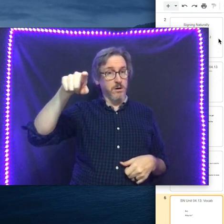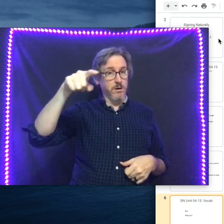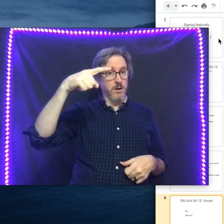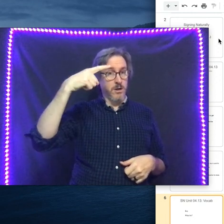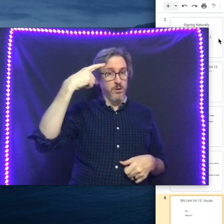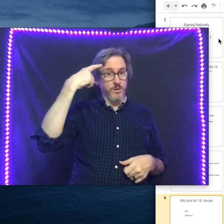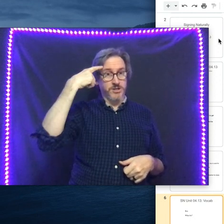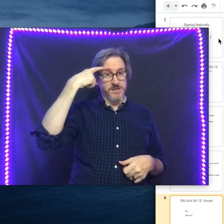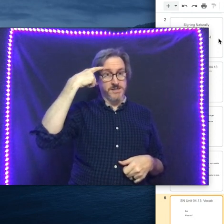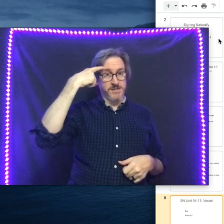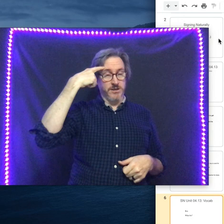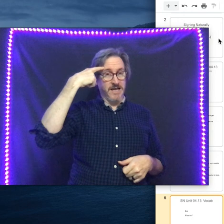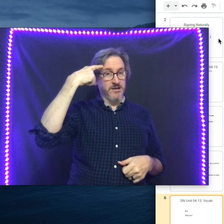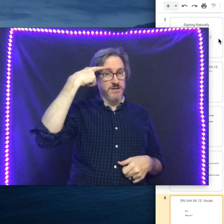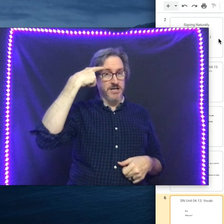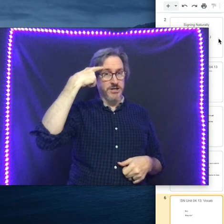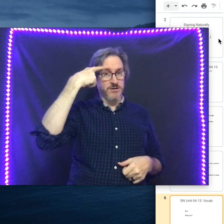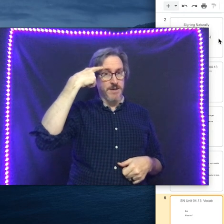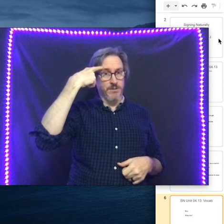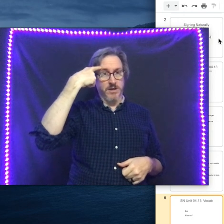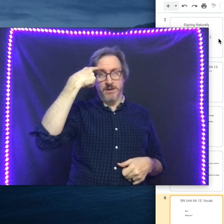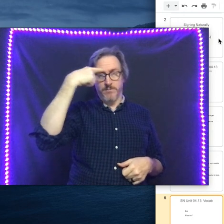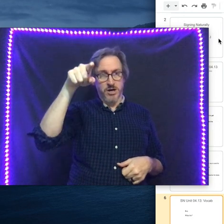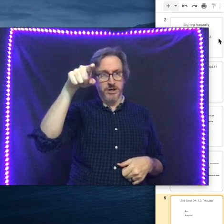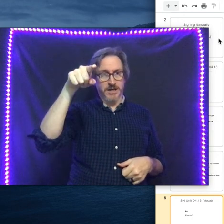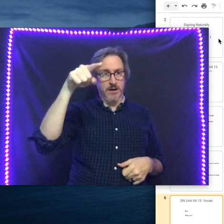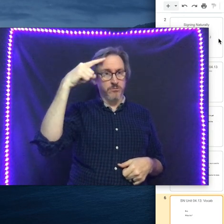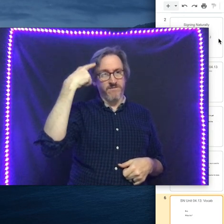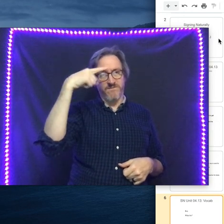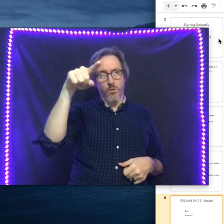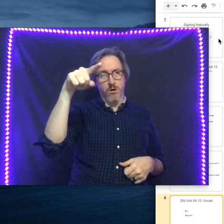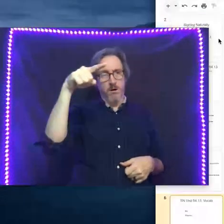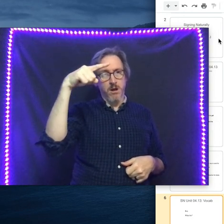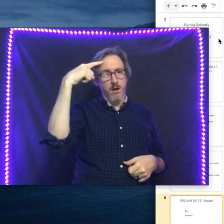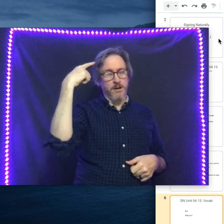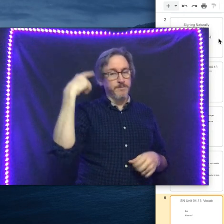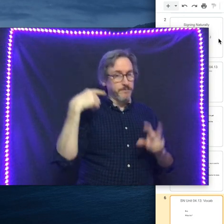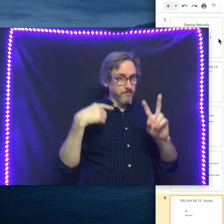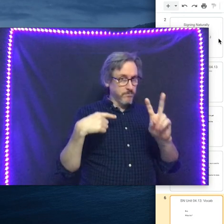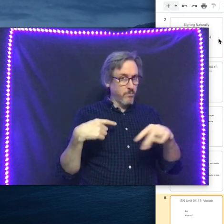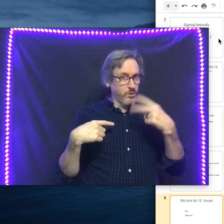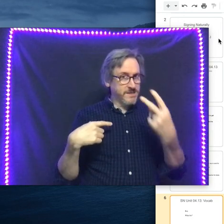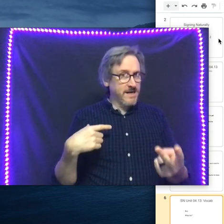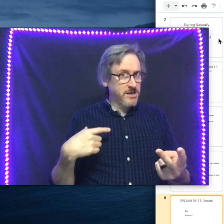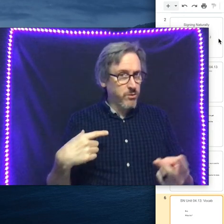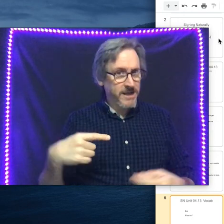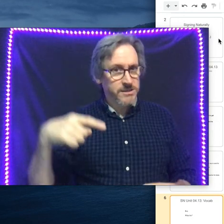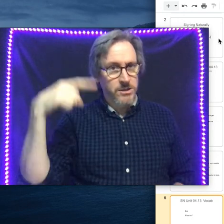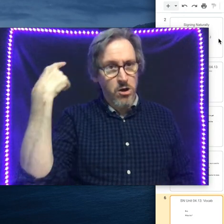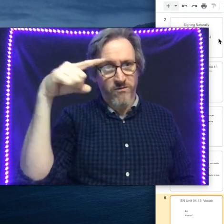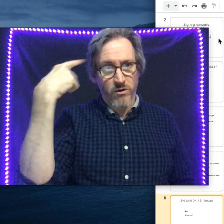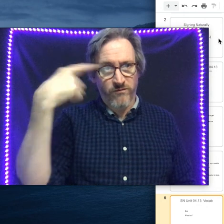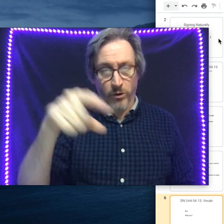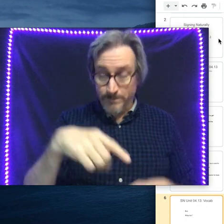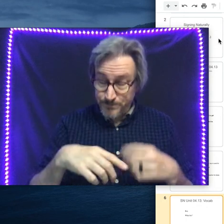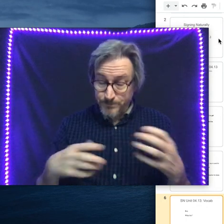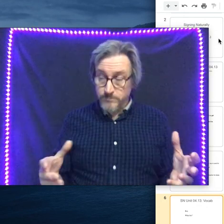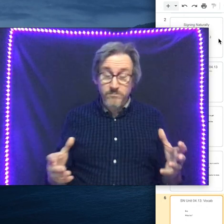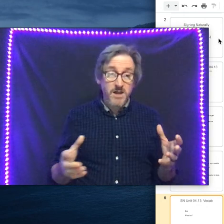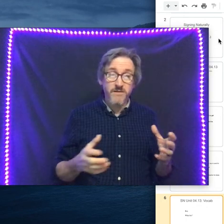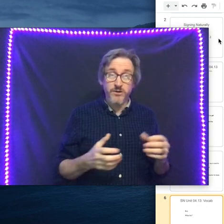four, which is like you're touching your temple and then brushing it out, four. We'd sign it twice, four,